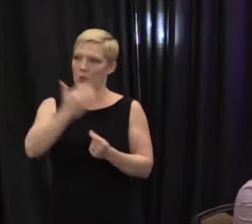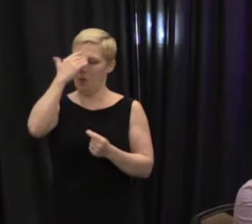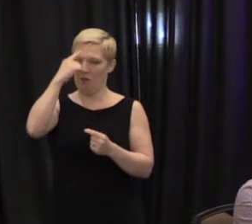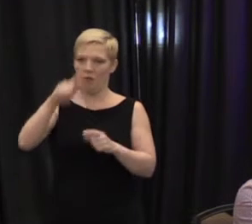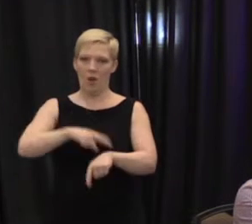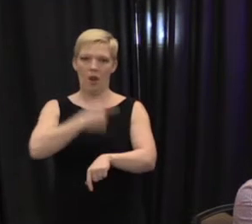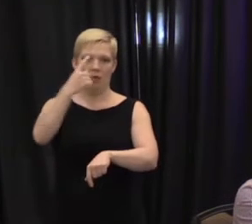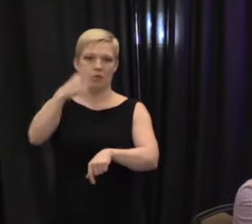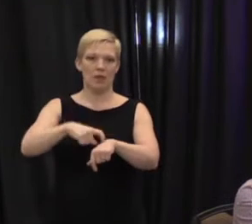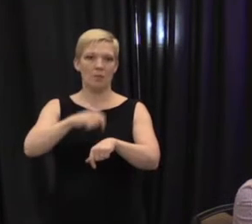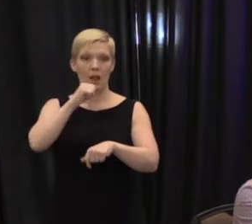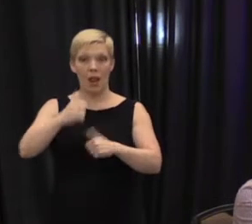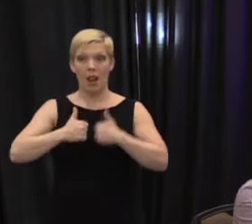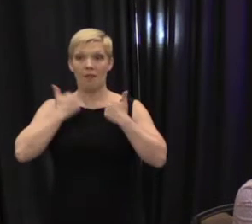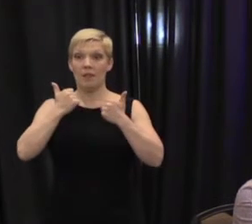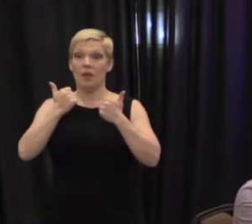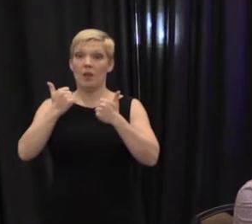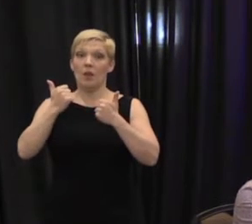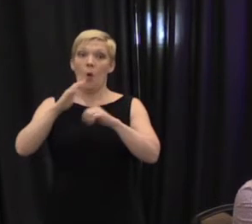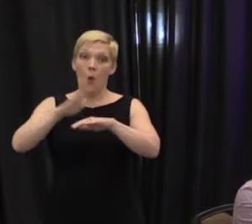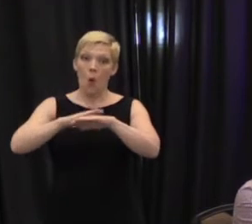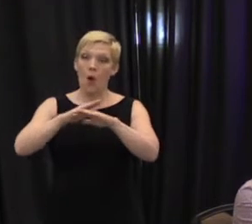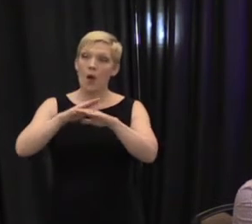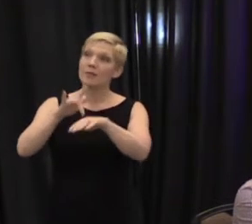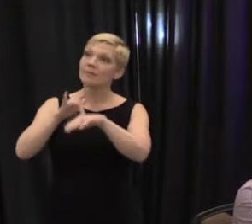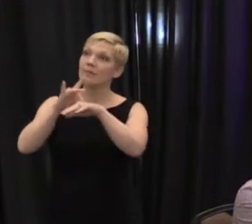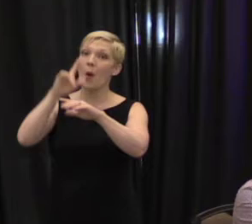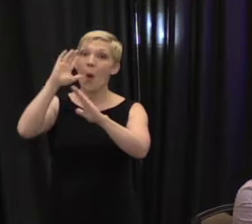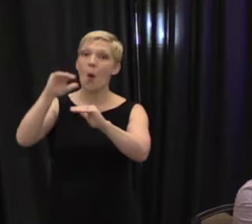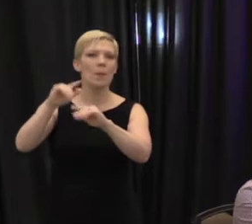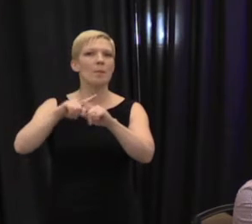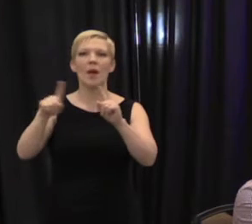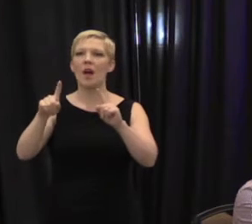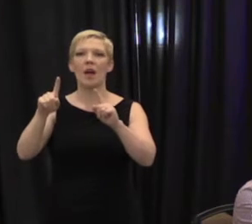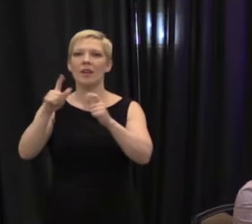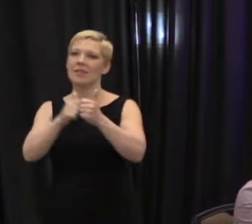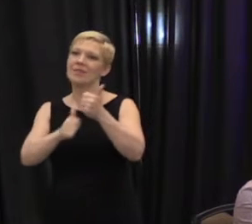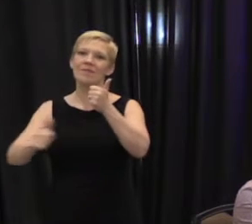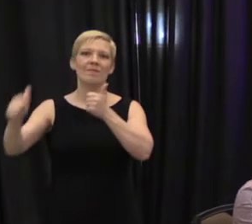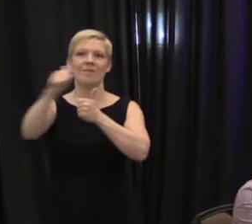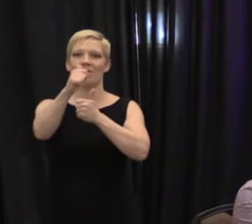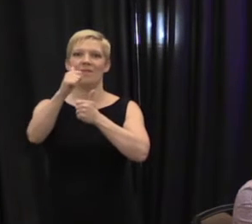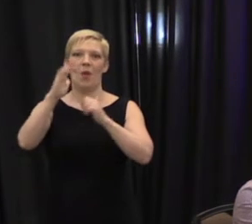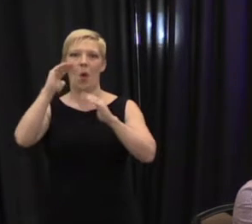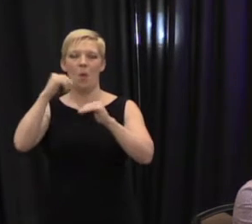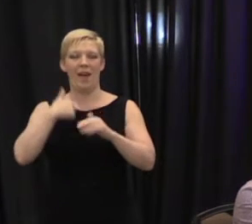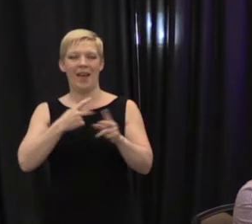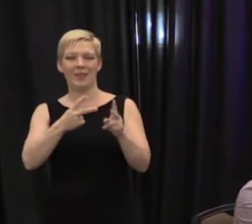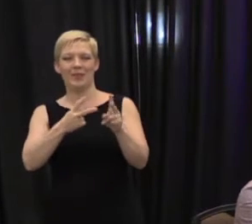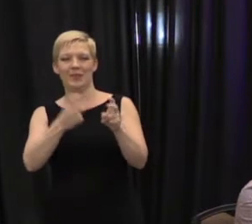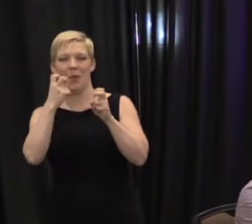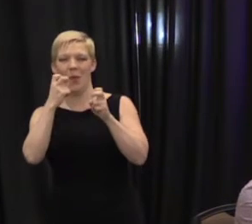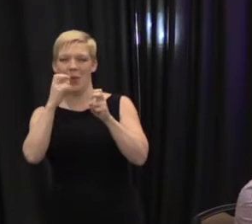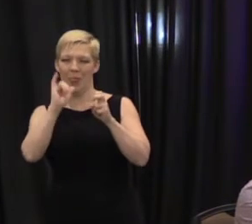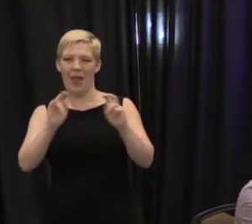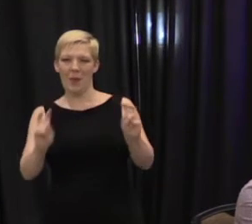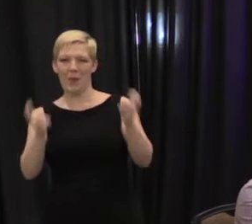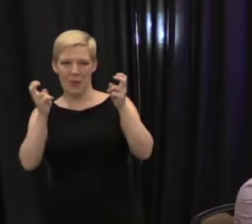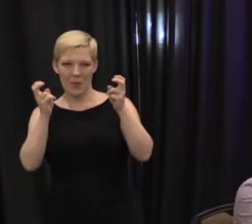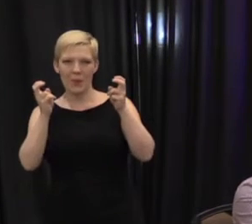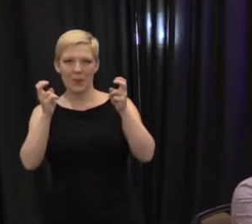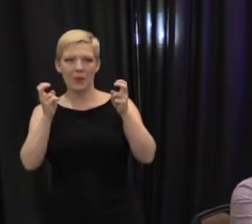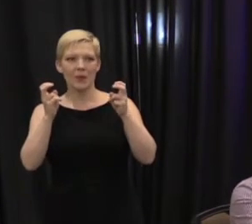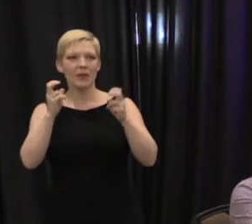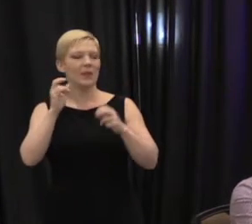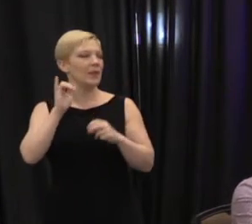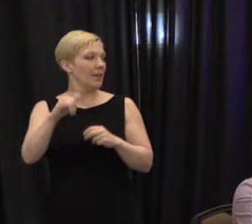Not living on hope, but living past hope, which is something I absolutely stole from Tony Kushner. In Angels in America, I'm going to nerd out about